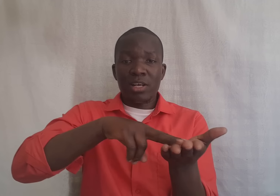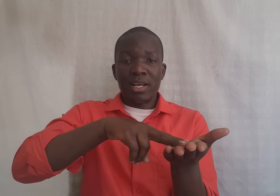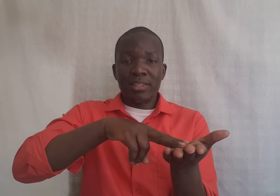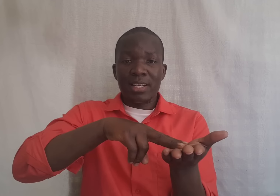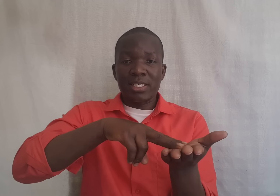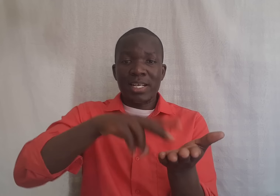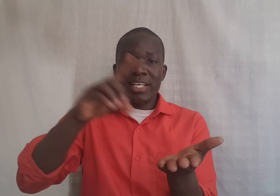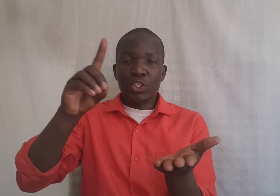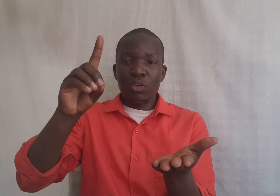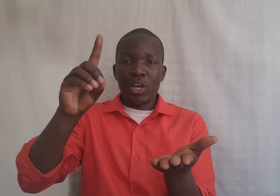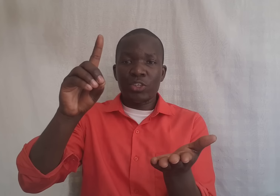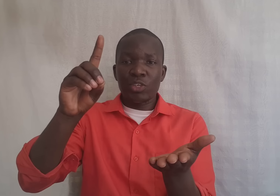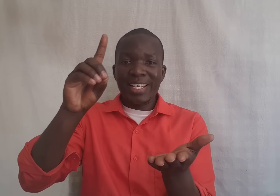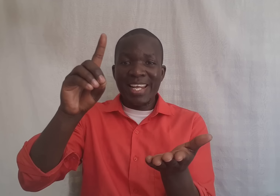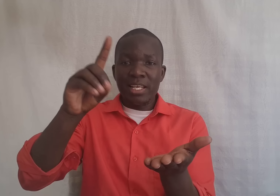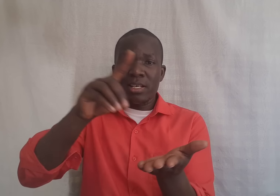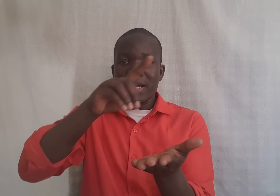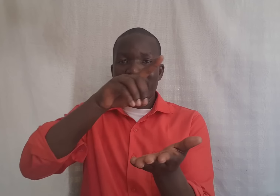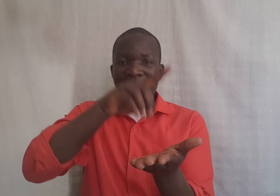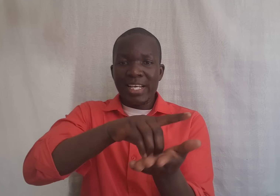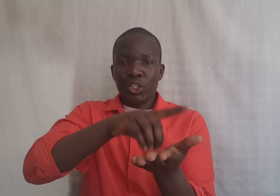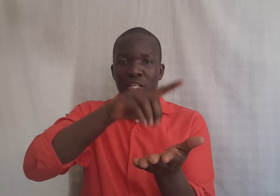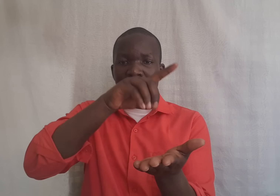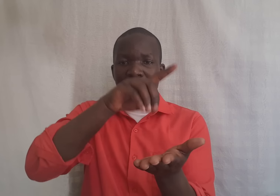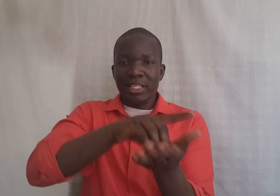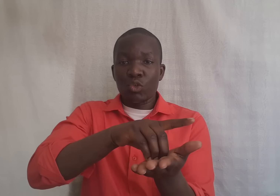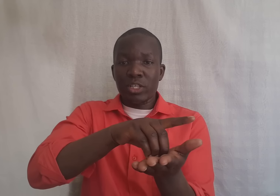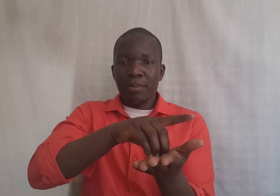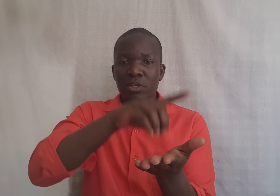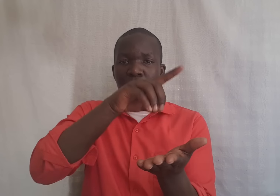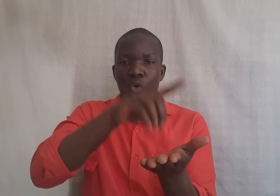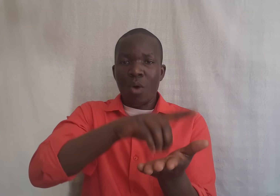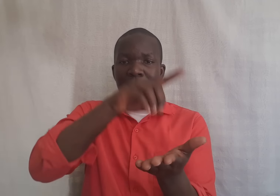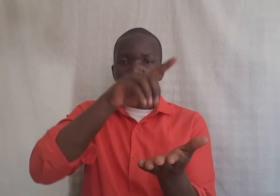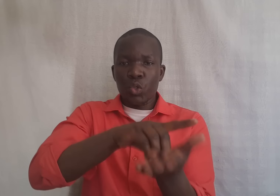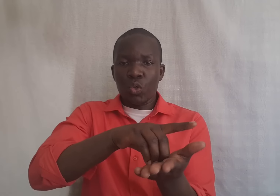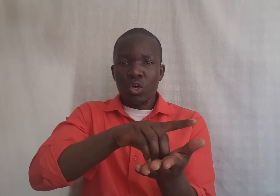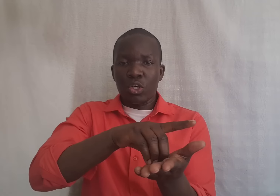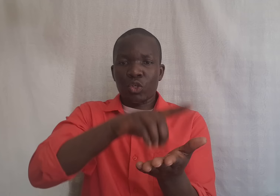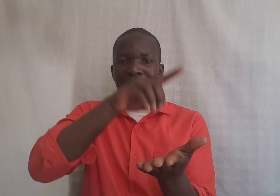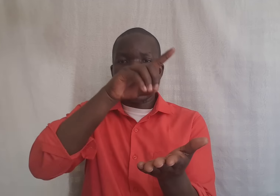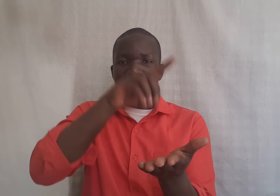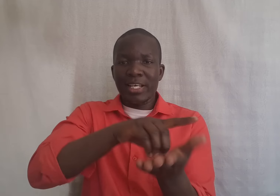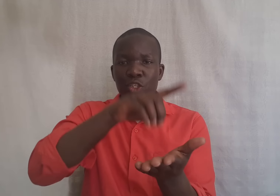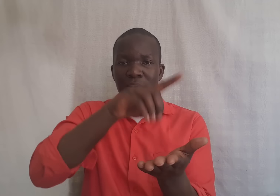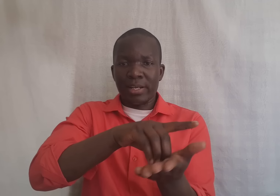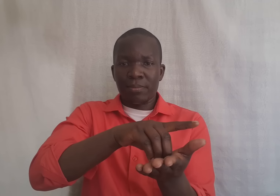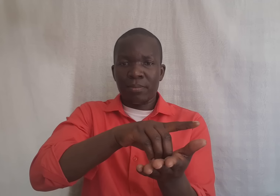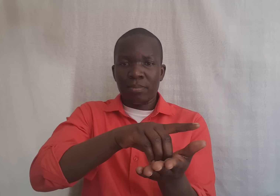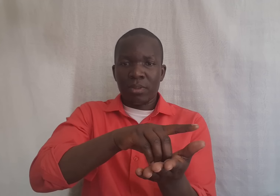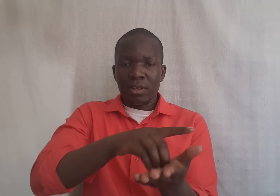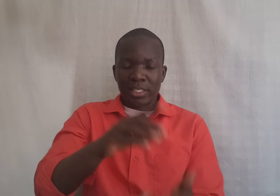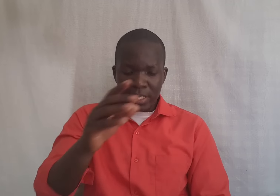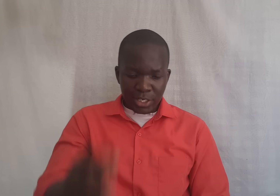like that. Dictionary, we are using the dictionary like this 2 times. 1, 2. So this is a dictionary. That's a